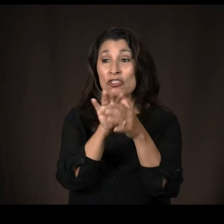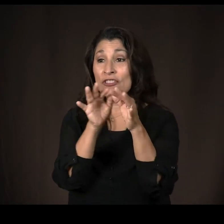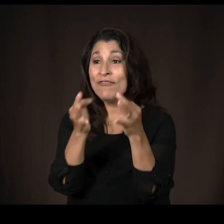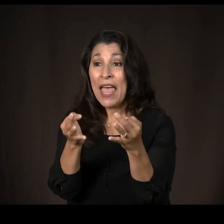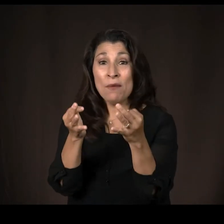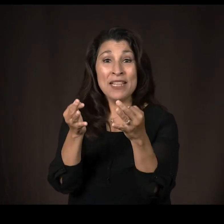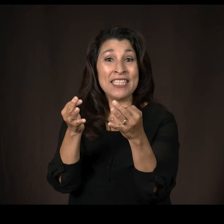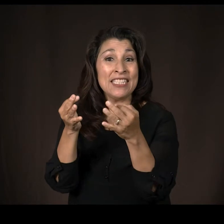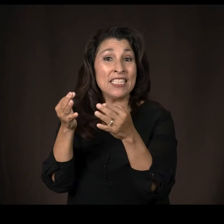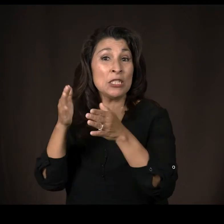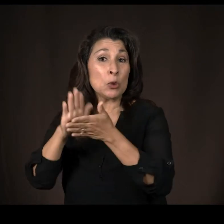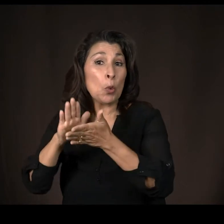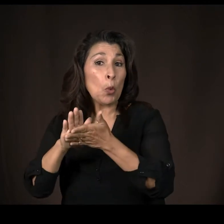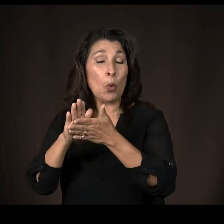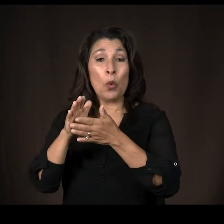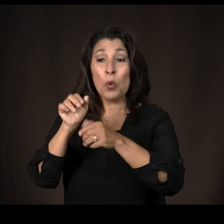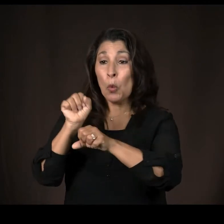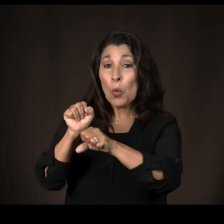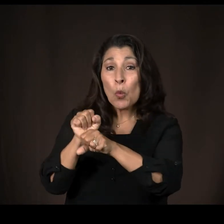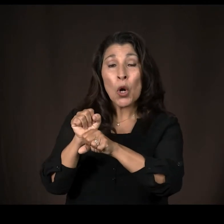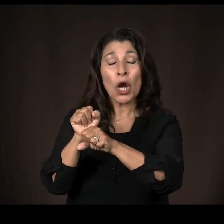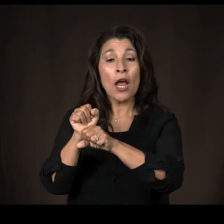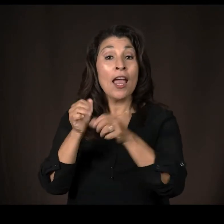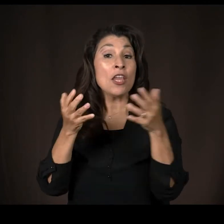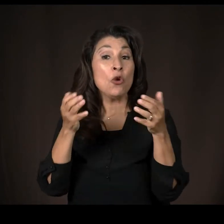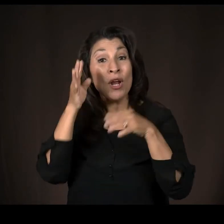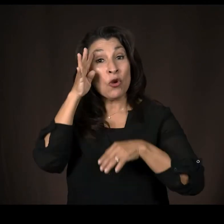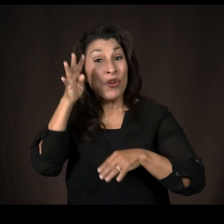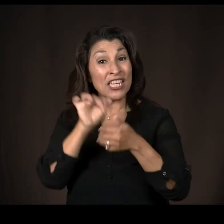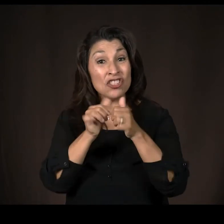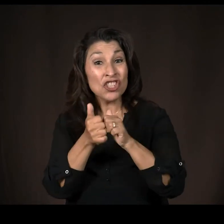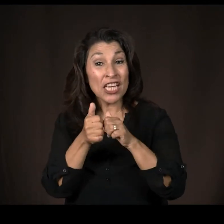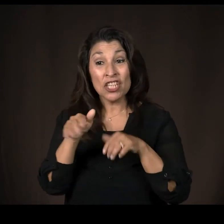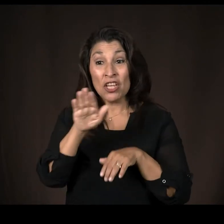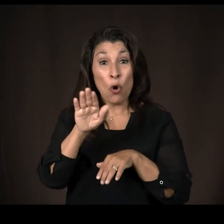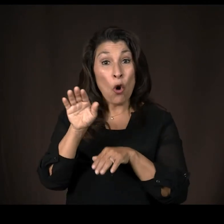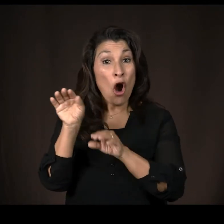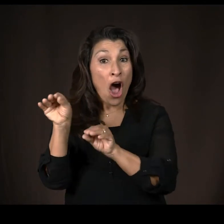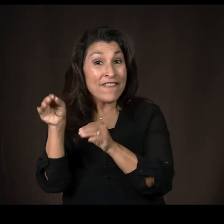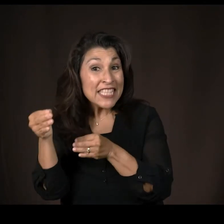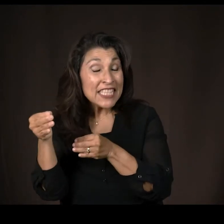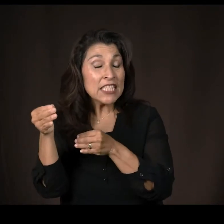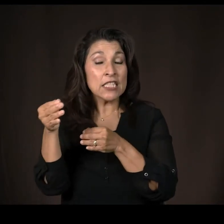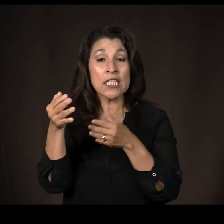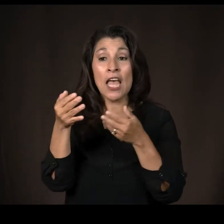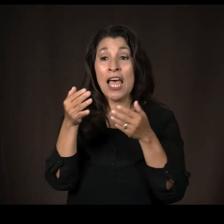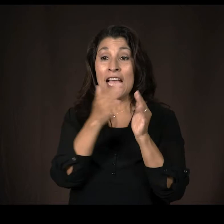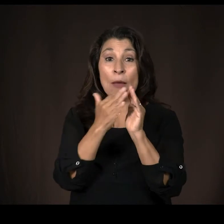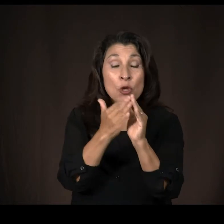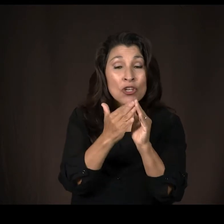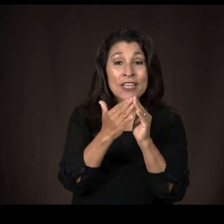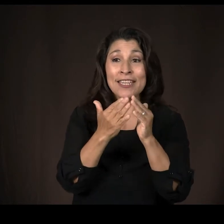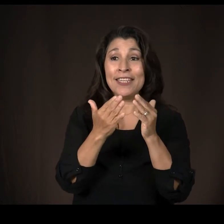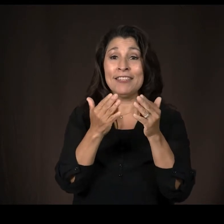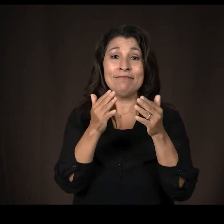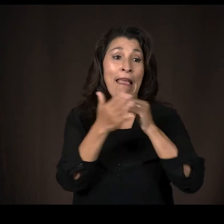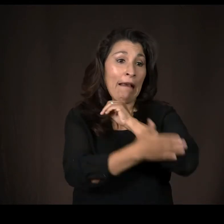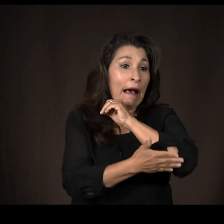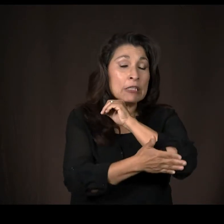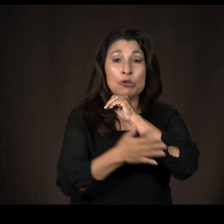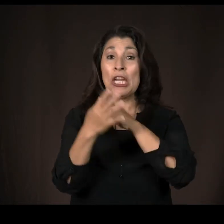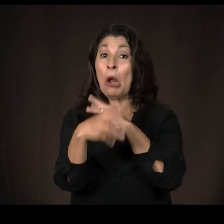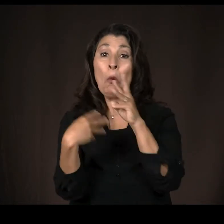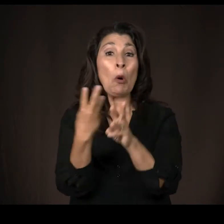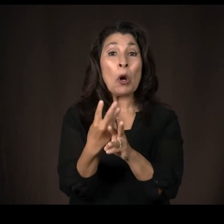your family, in your school, in your work, if you want to create change in your office, in your community, in your country,